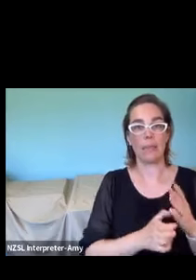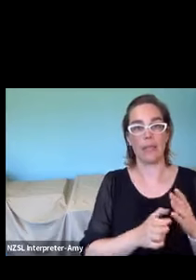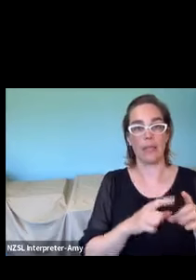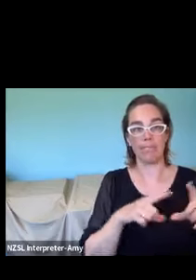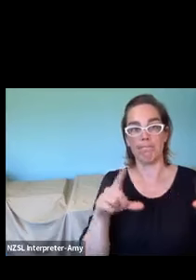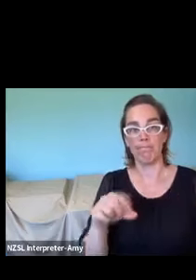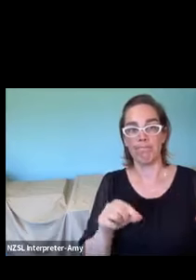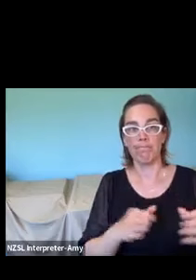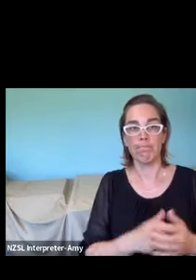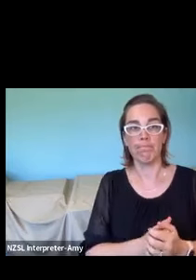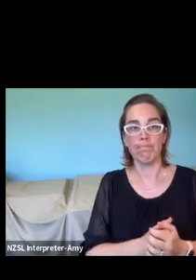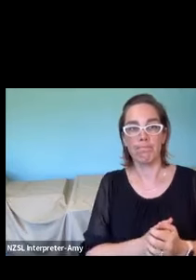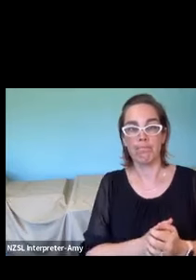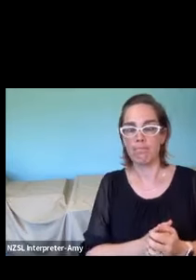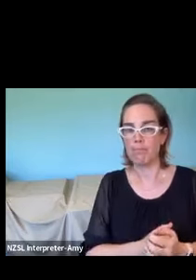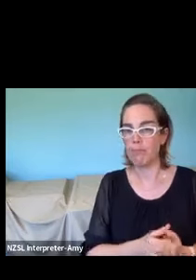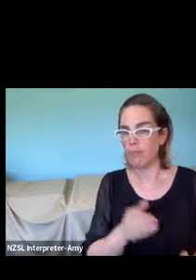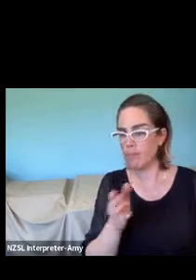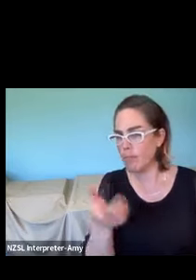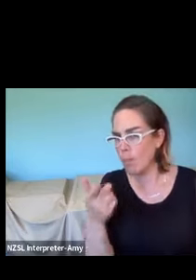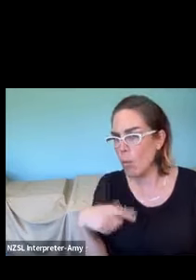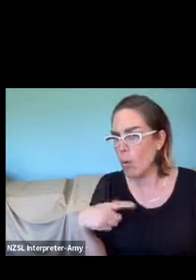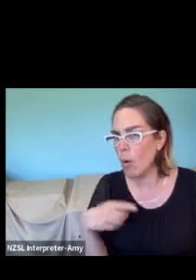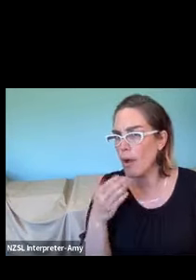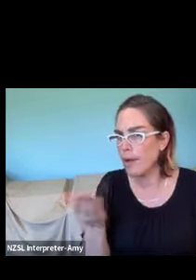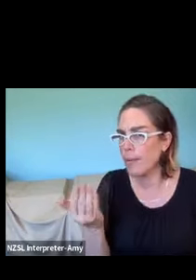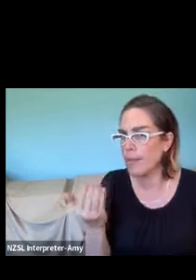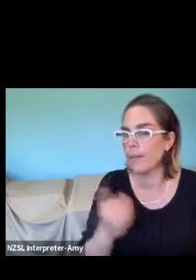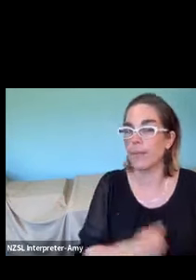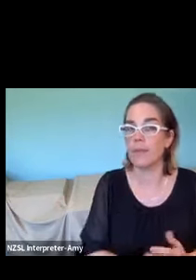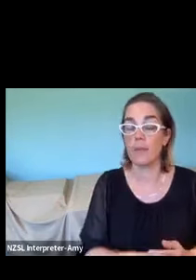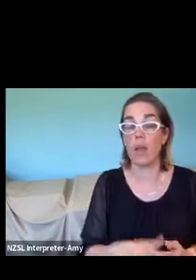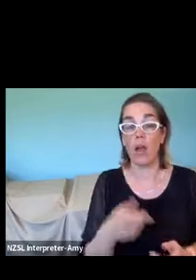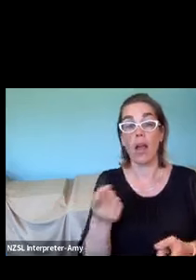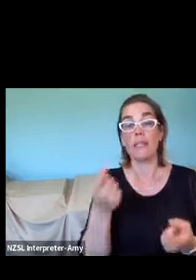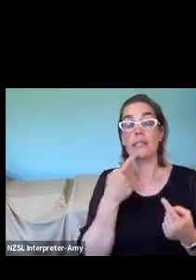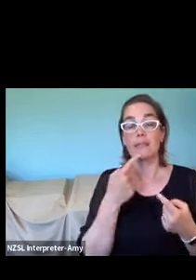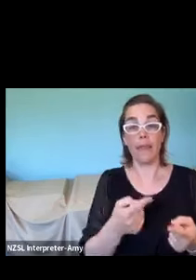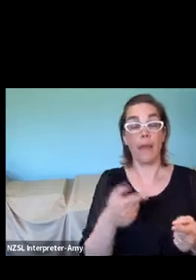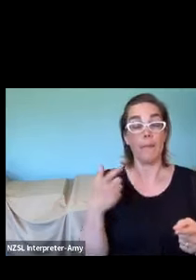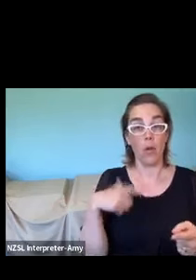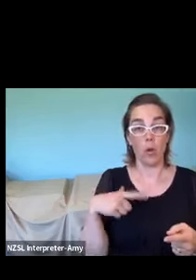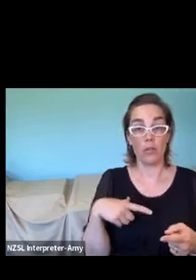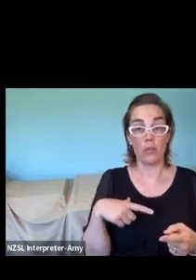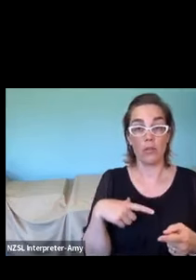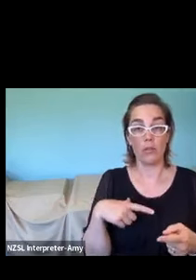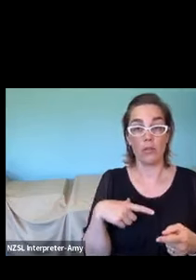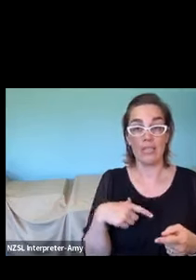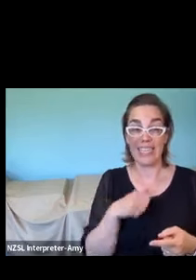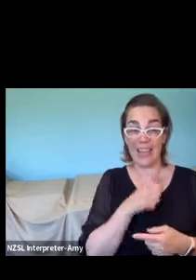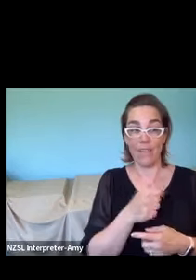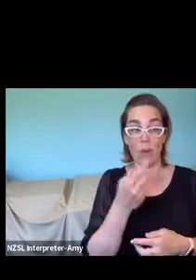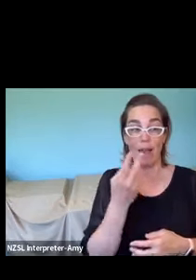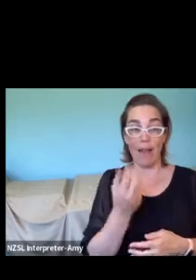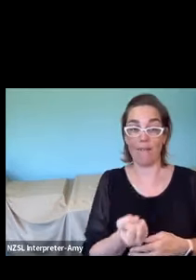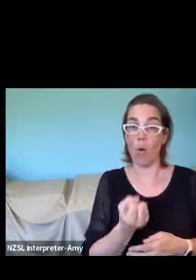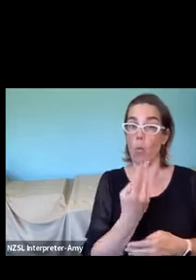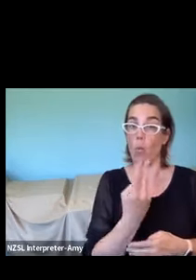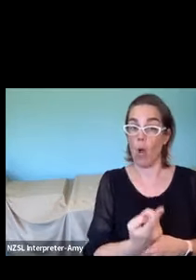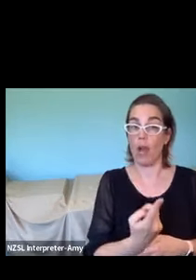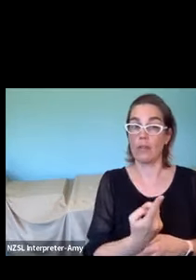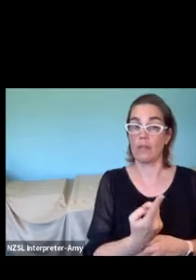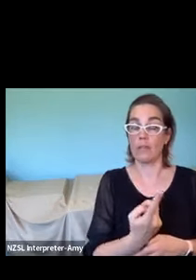Why are they? Because the reason why I said that for us, because if you get just one view,